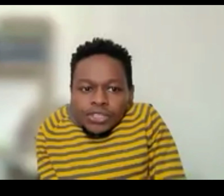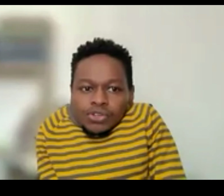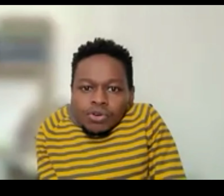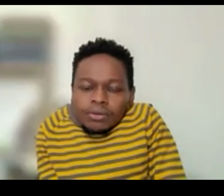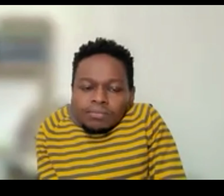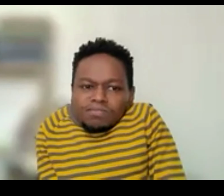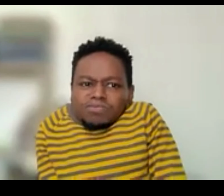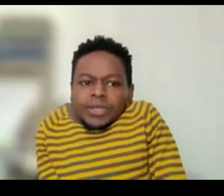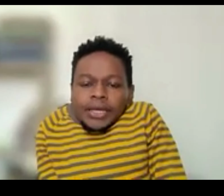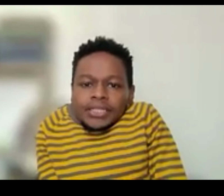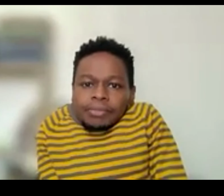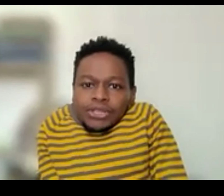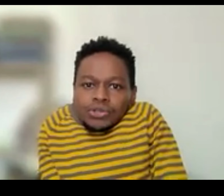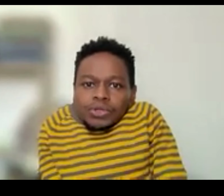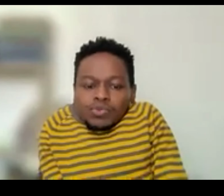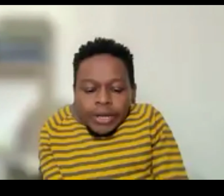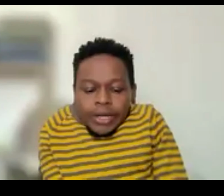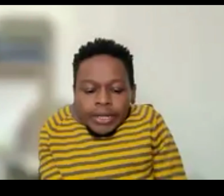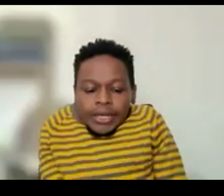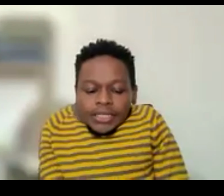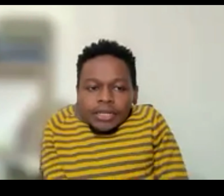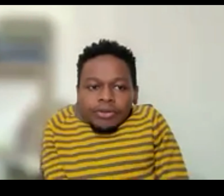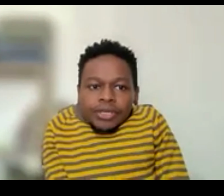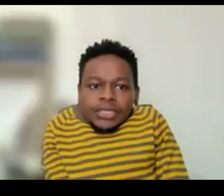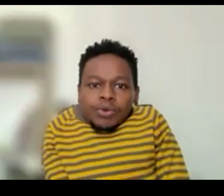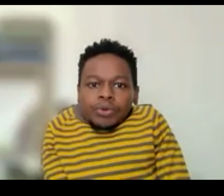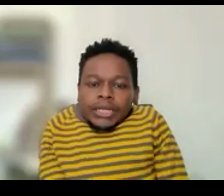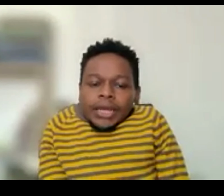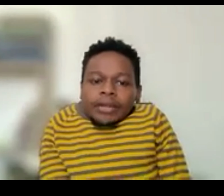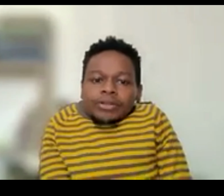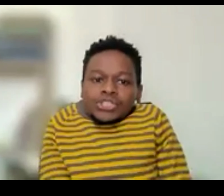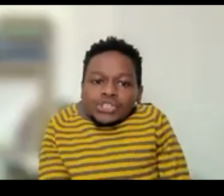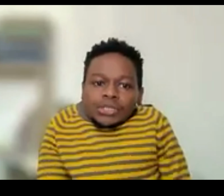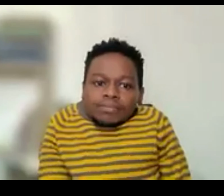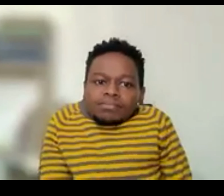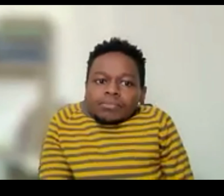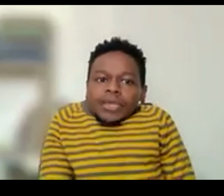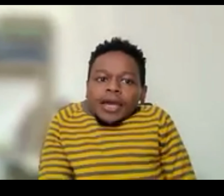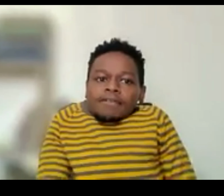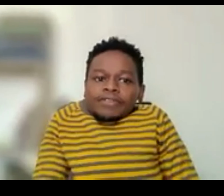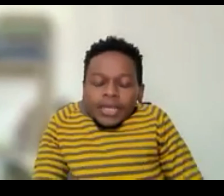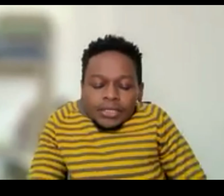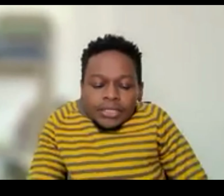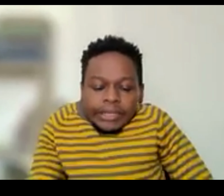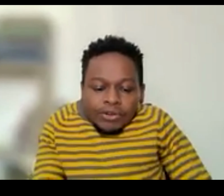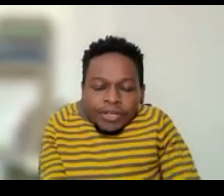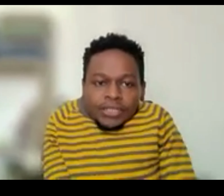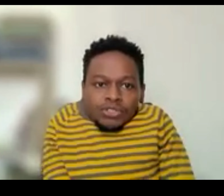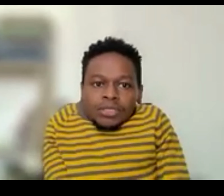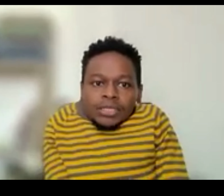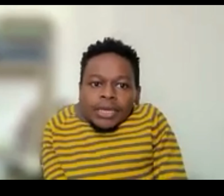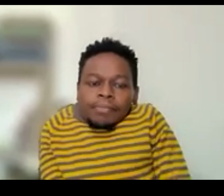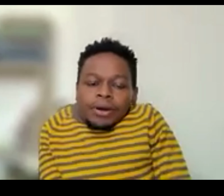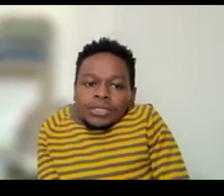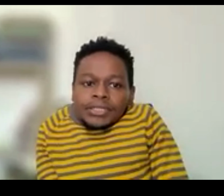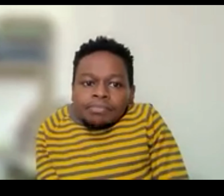on. As I mentioned, we do run an accelerator where we encourage Africans and innovators to think about